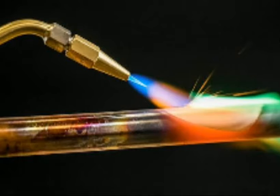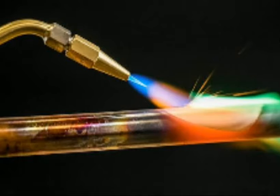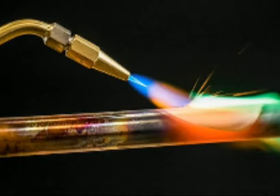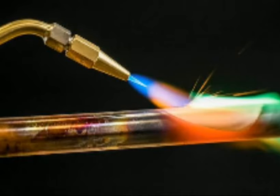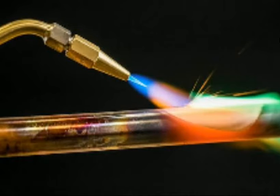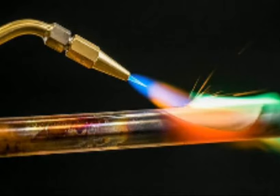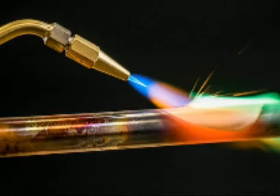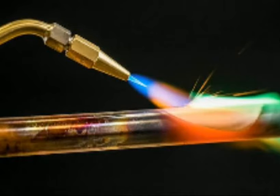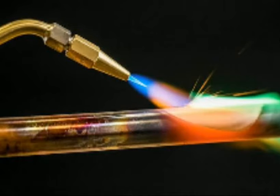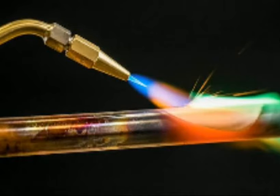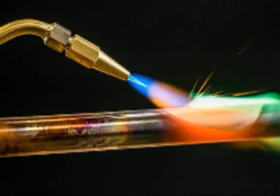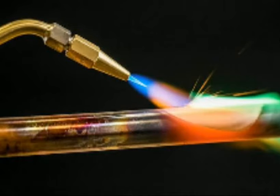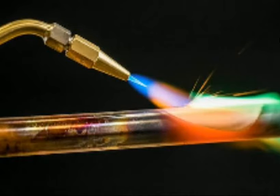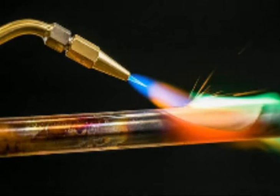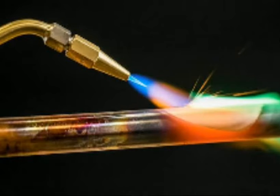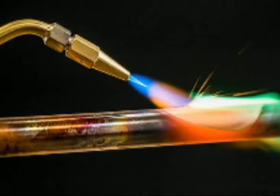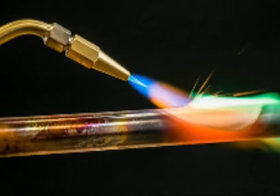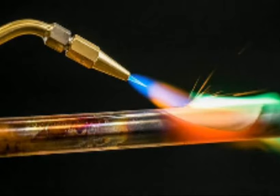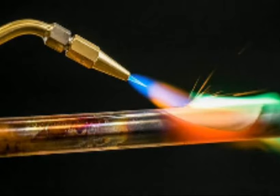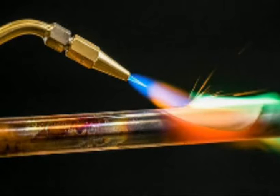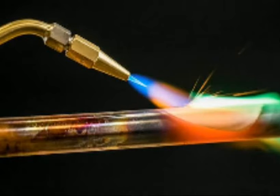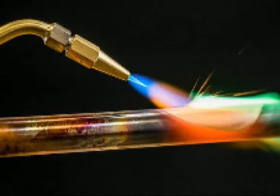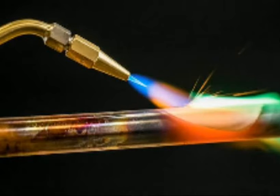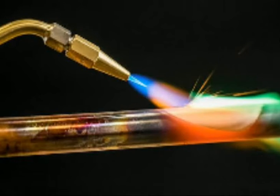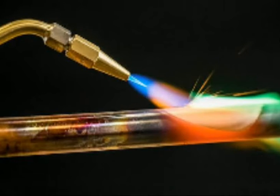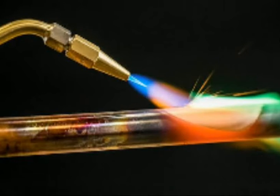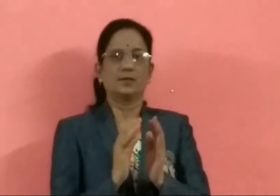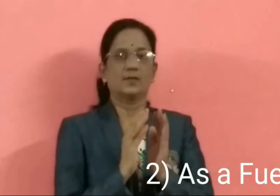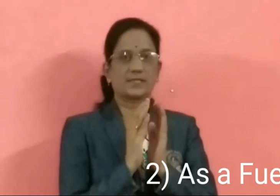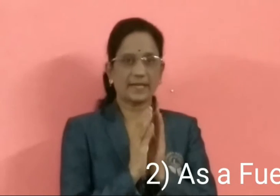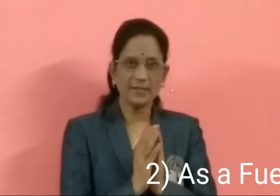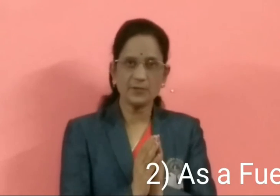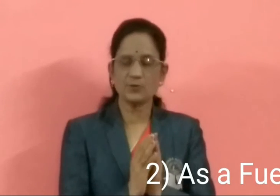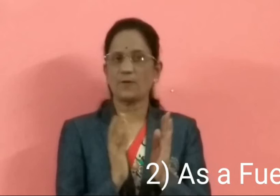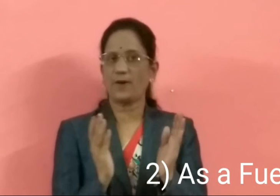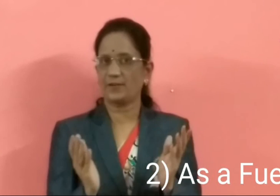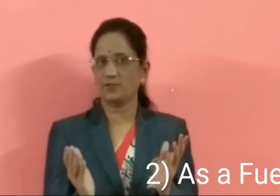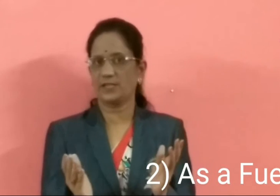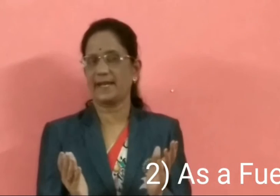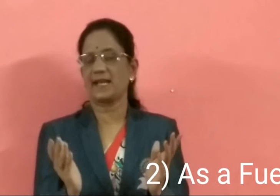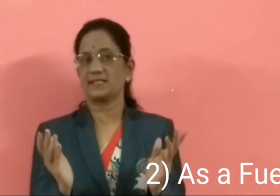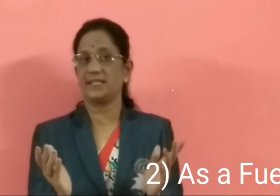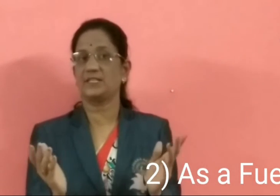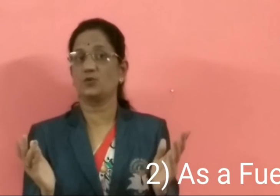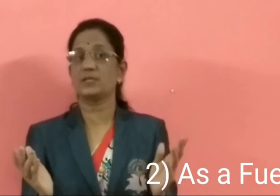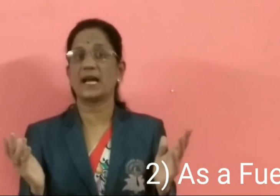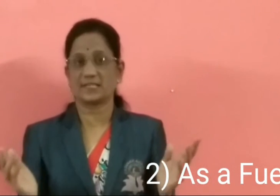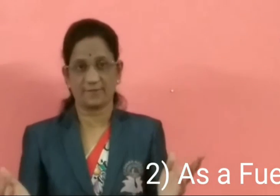therefore used for cutting and welding of metals. Second use of hydrogen gas is used as a